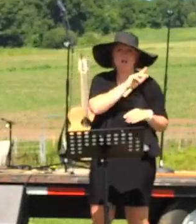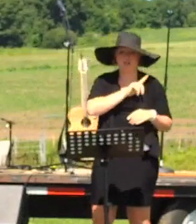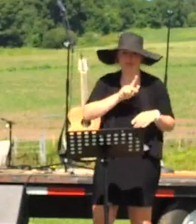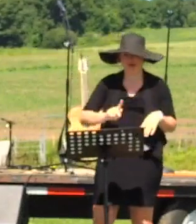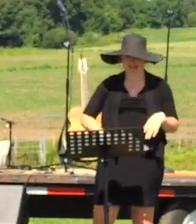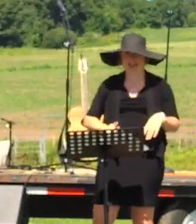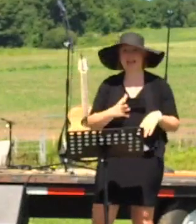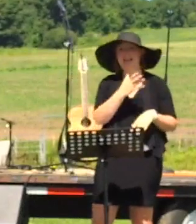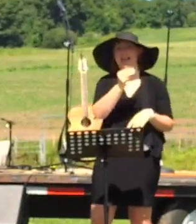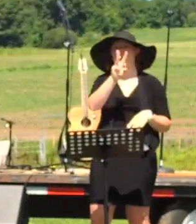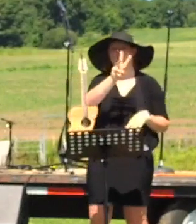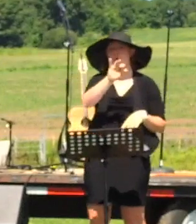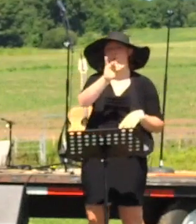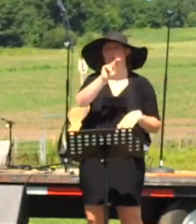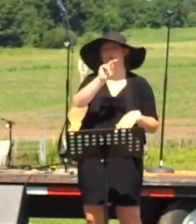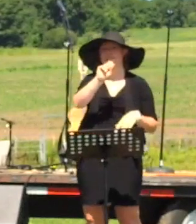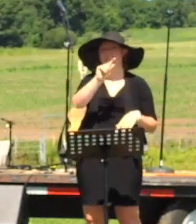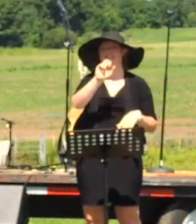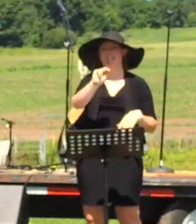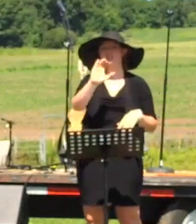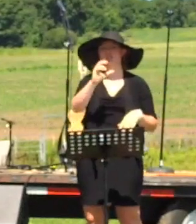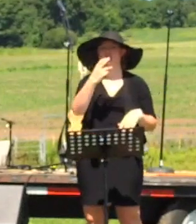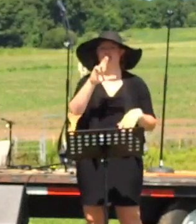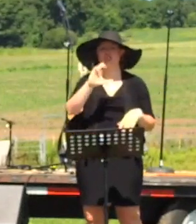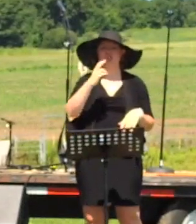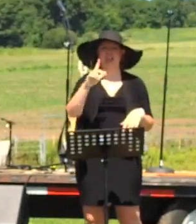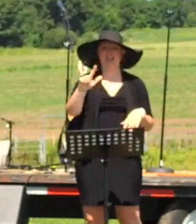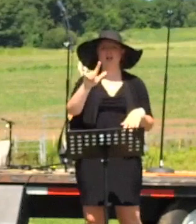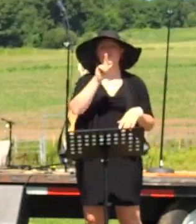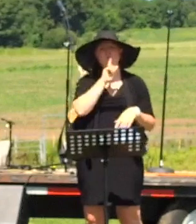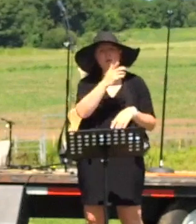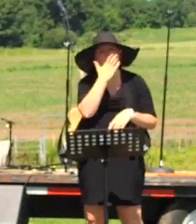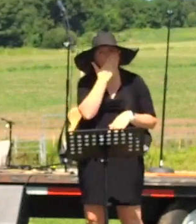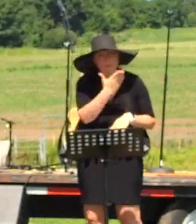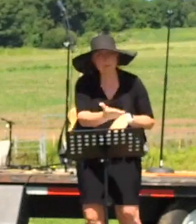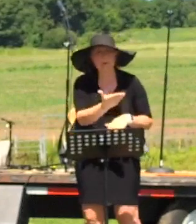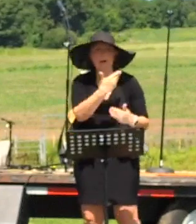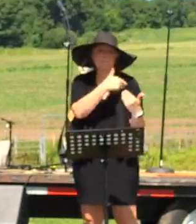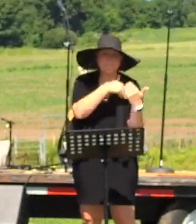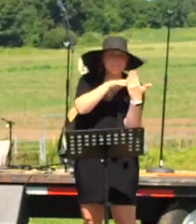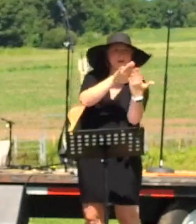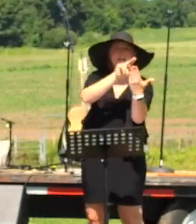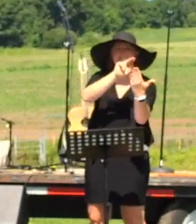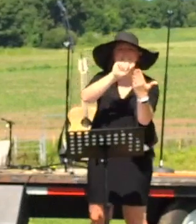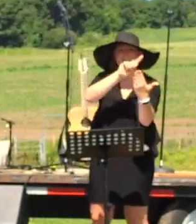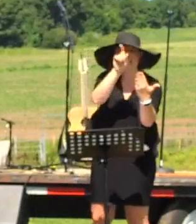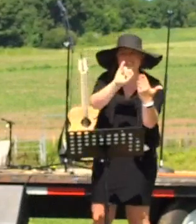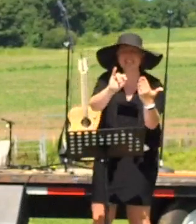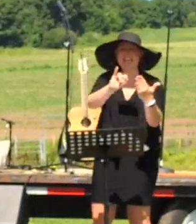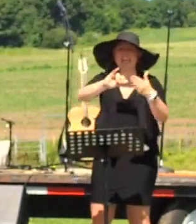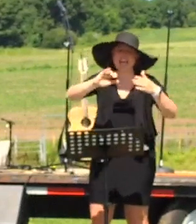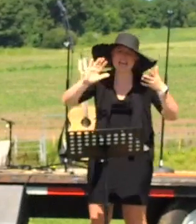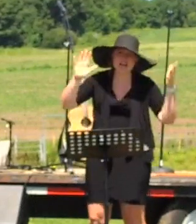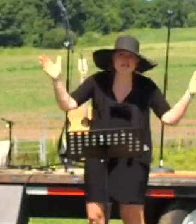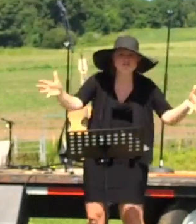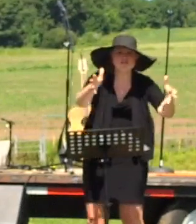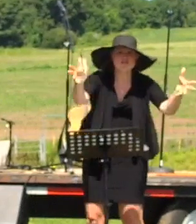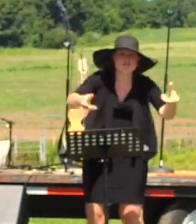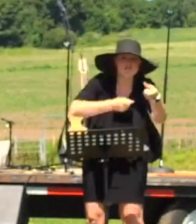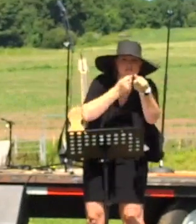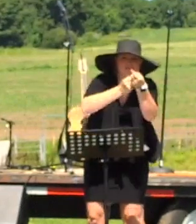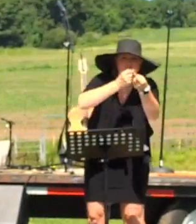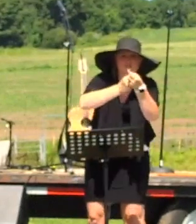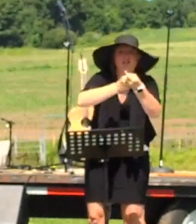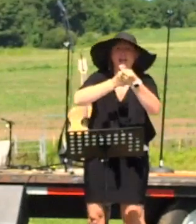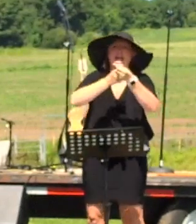he's a great eight leader. Stood up to Adolf Hitler and the Nazis, rallied everybody together, and ultimately were able